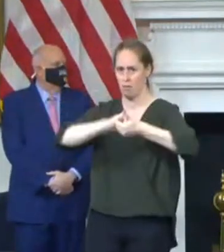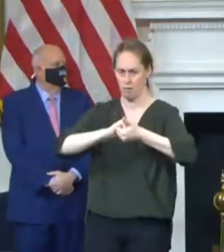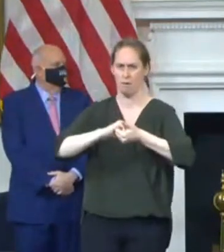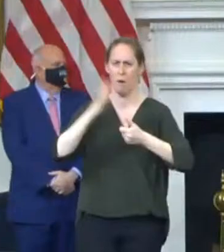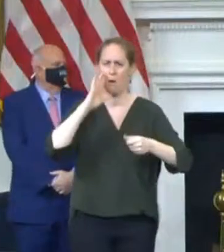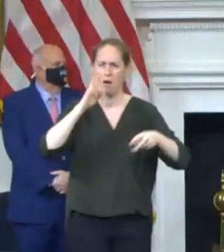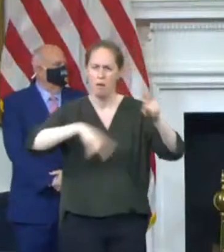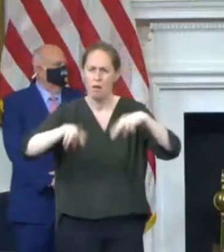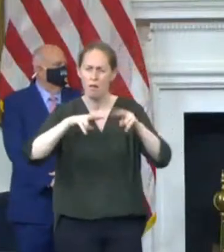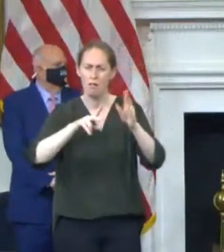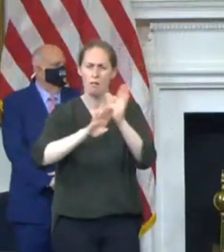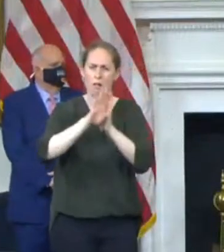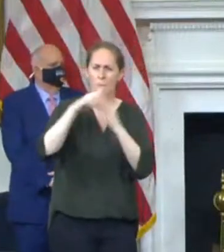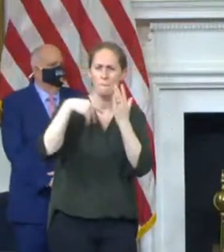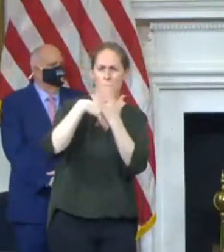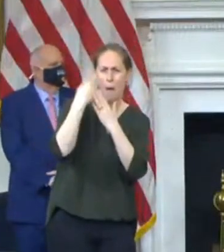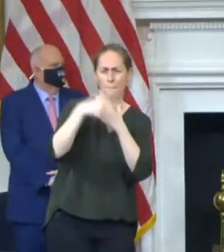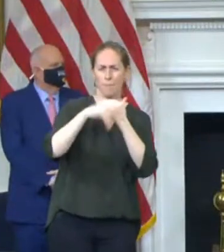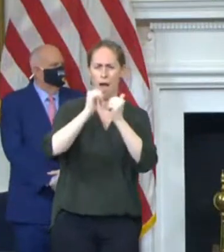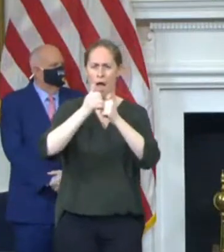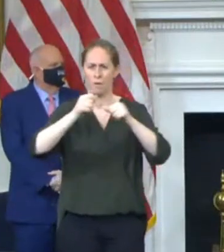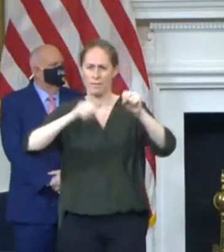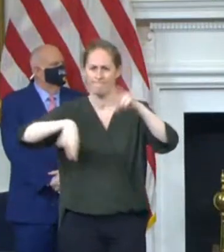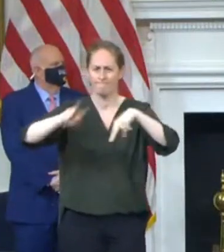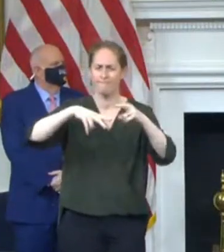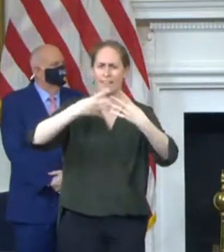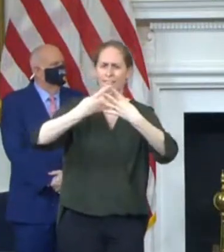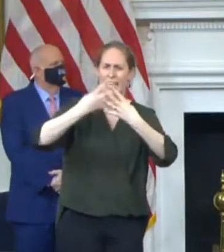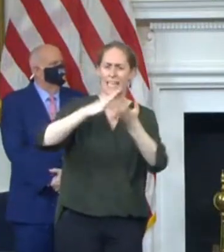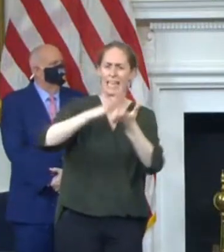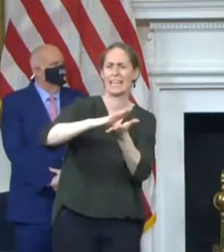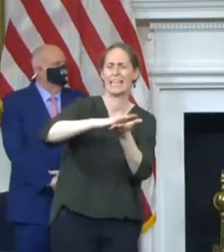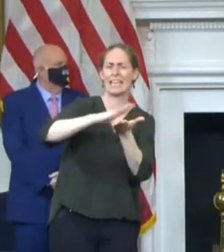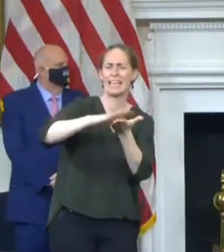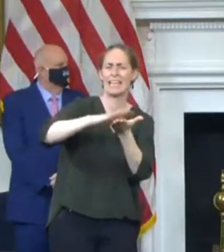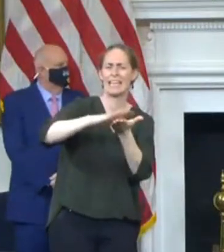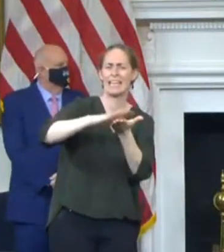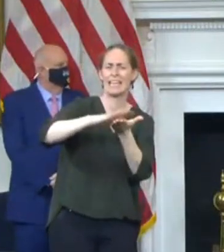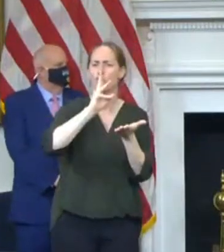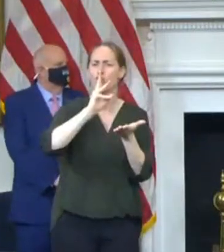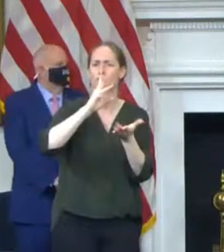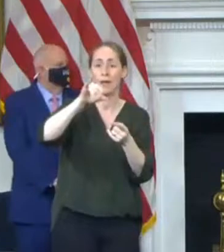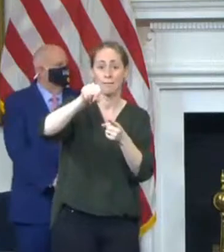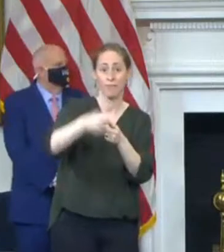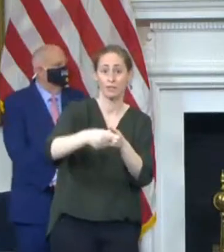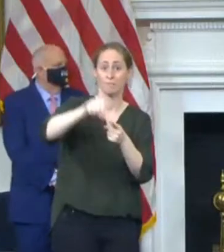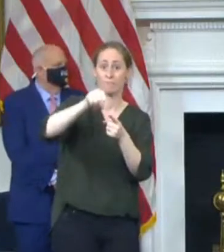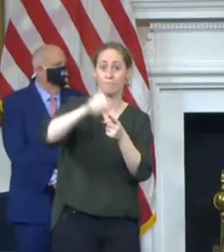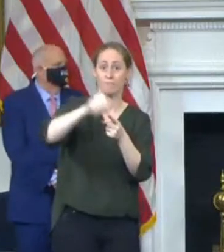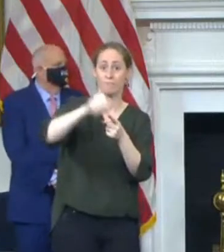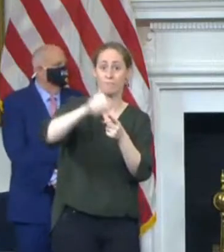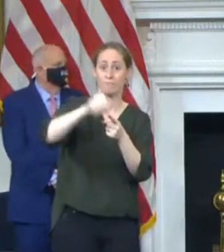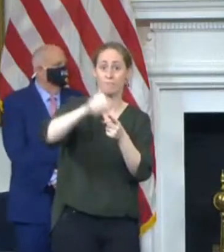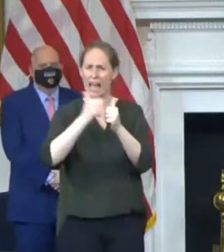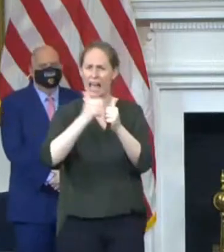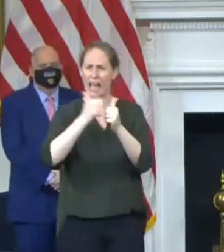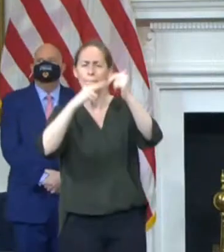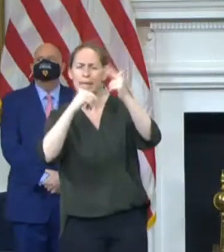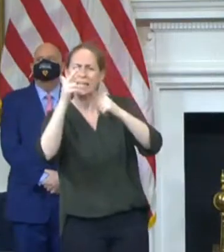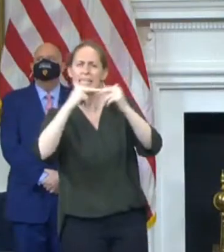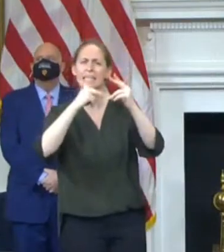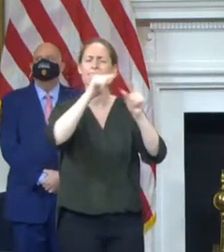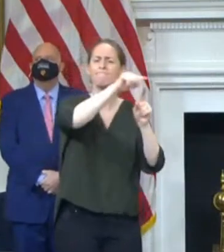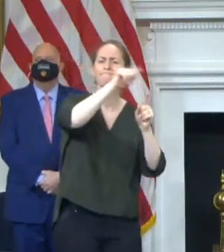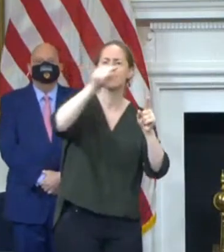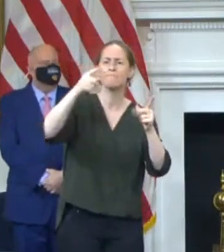pilot program looking at how testing actually of wastewater from certain facilities, for example, may be